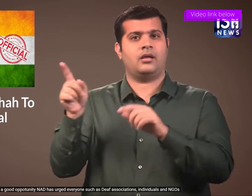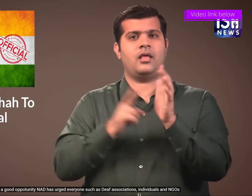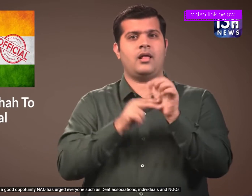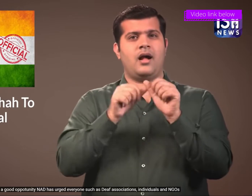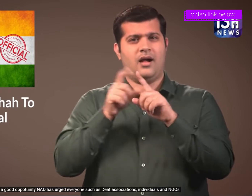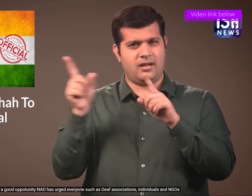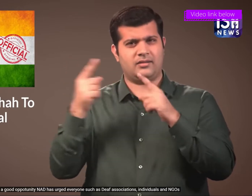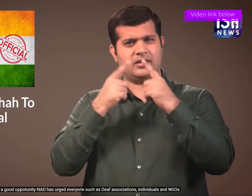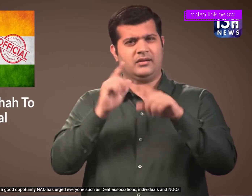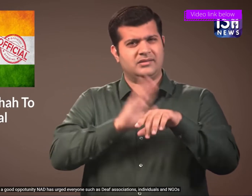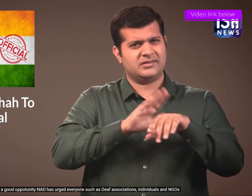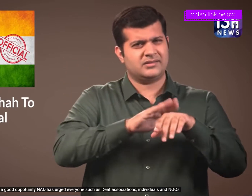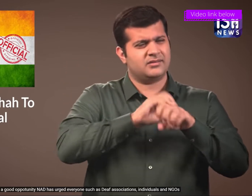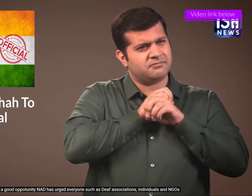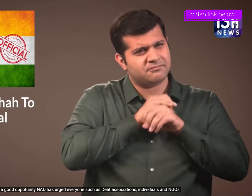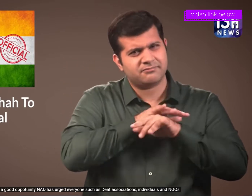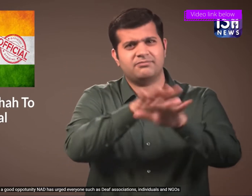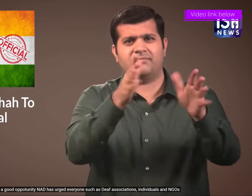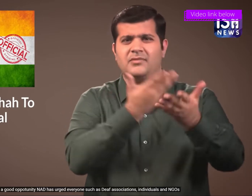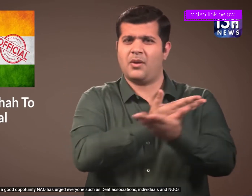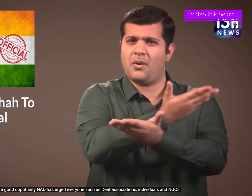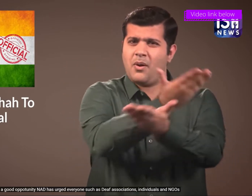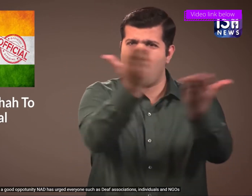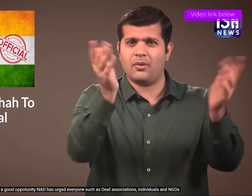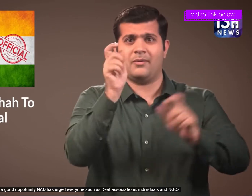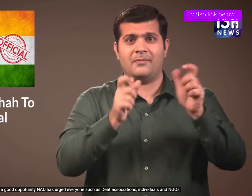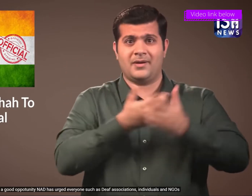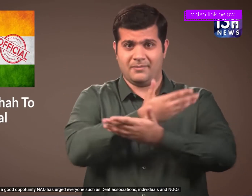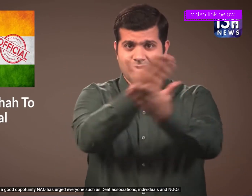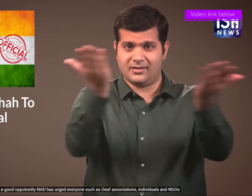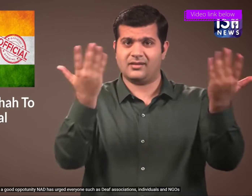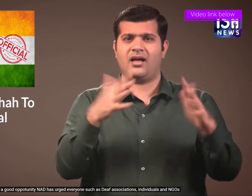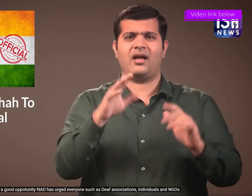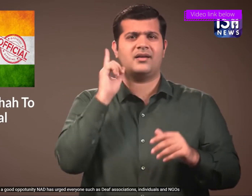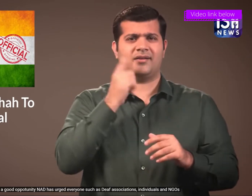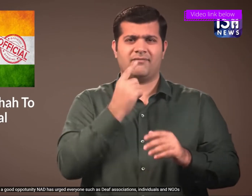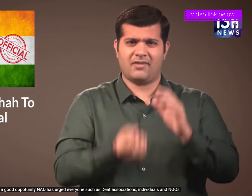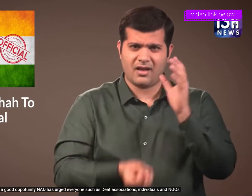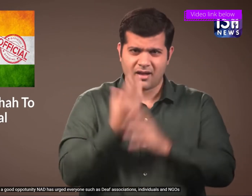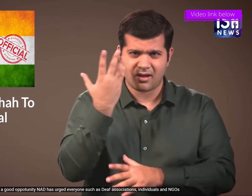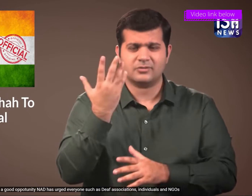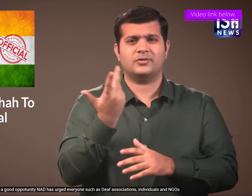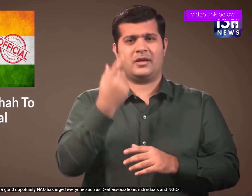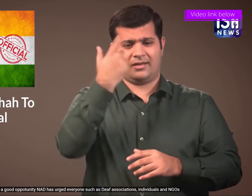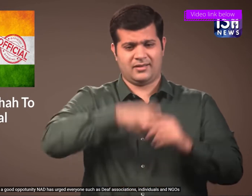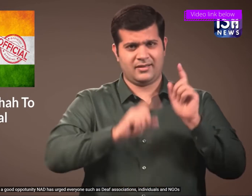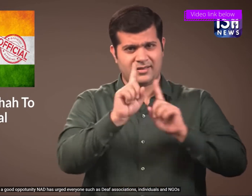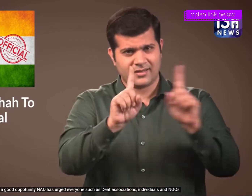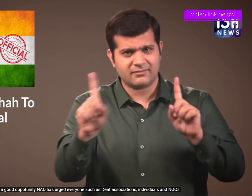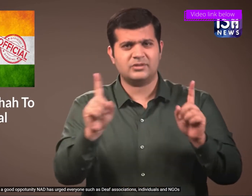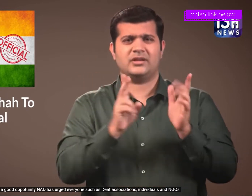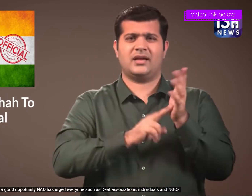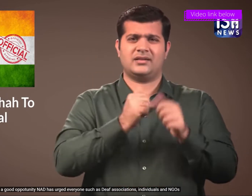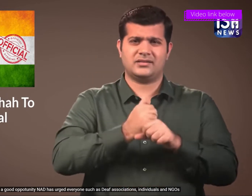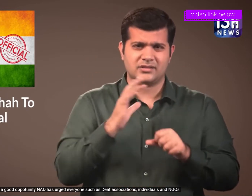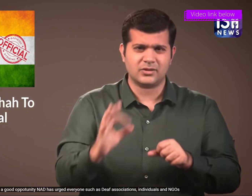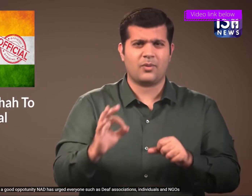good opportunity, NED has urged everyone such as deaf associations, individuals and